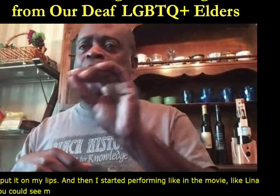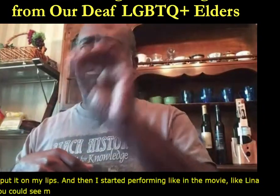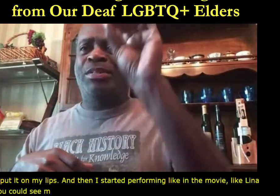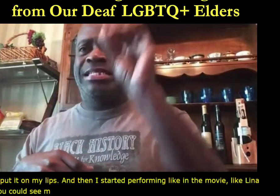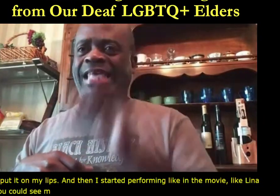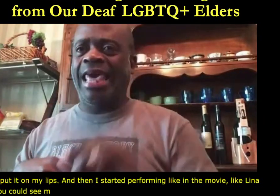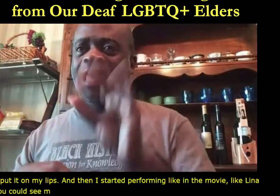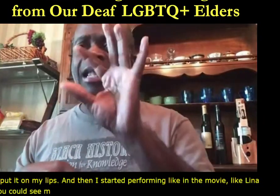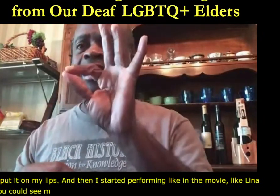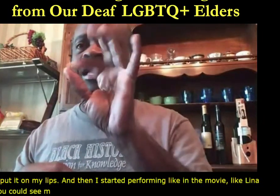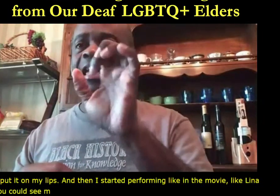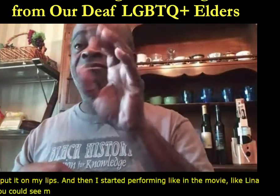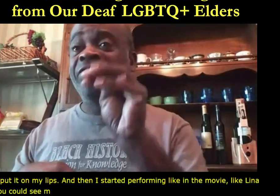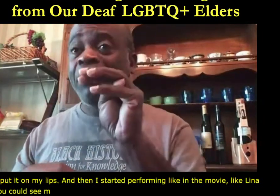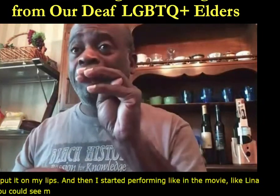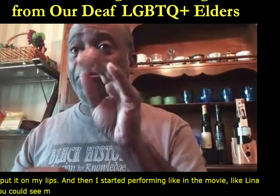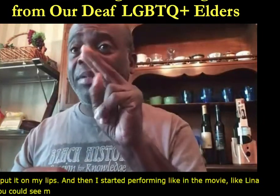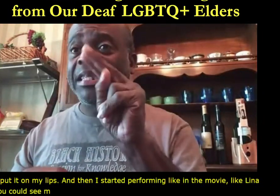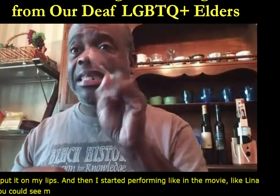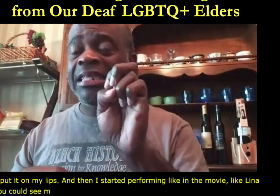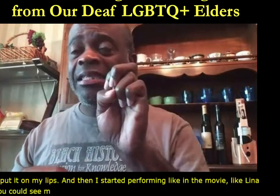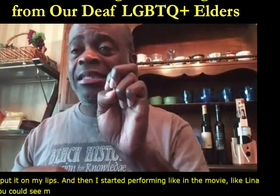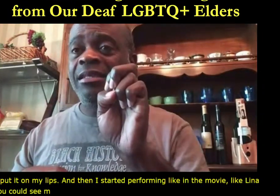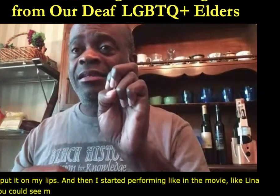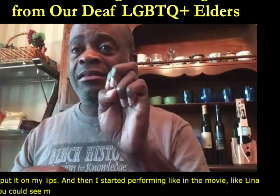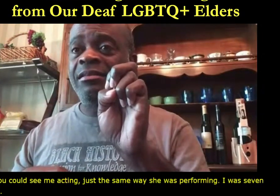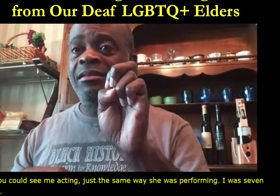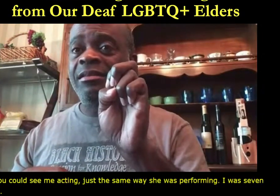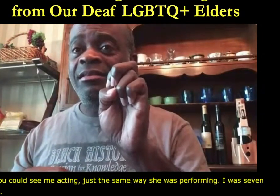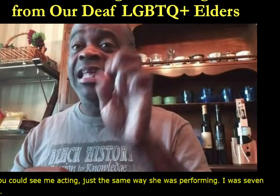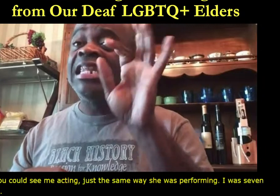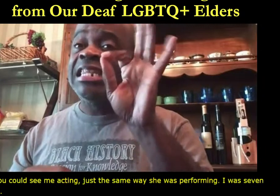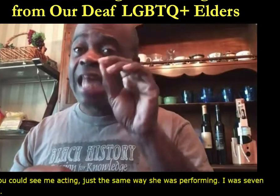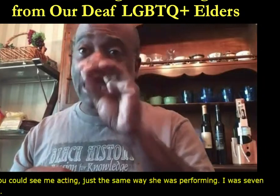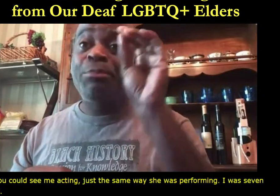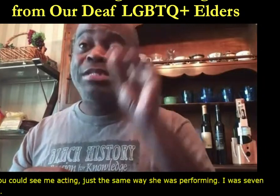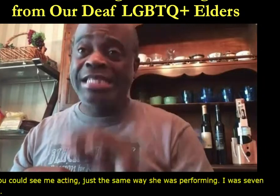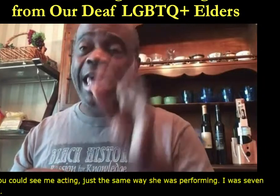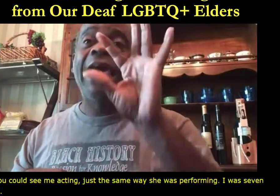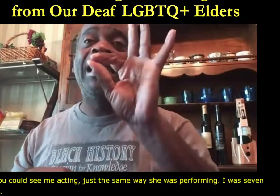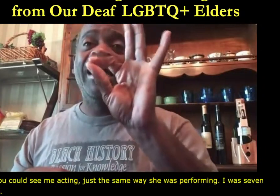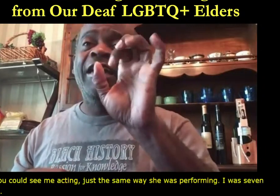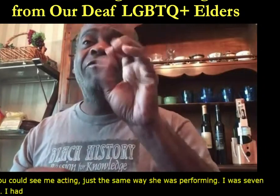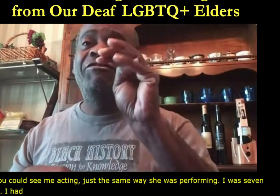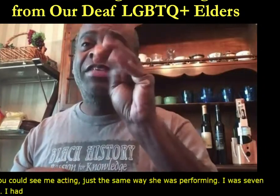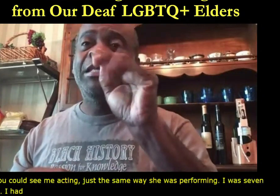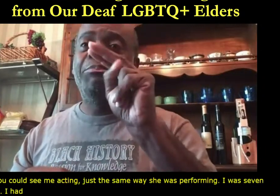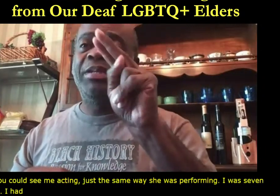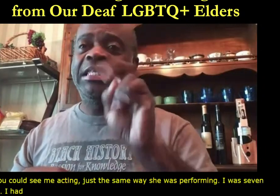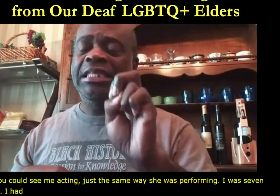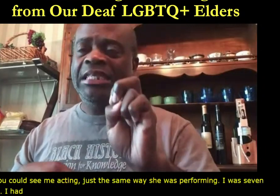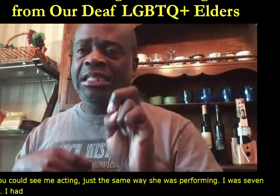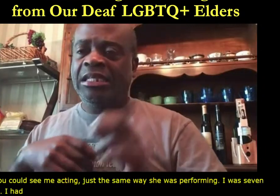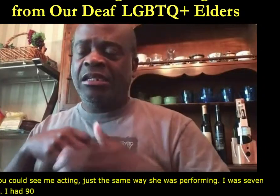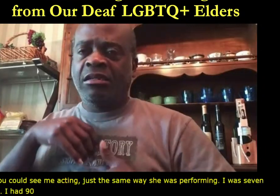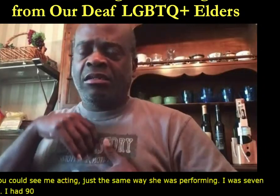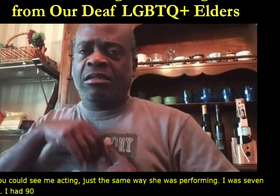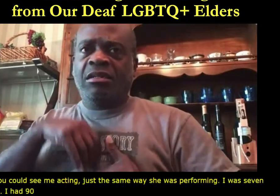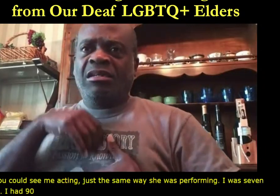i had 90 percent feminine in me 90 percent of feminine in